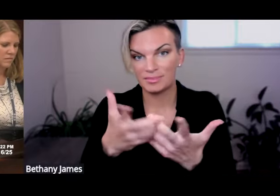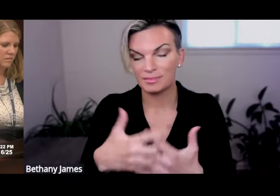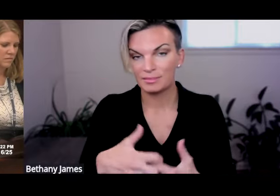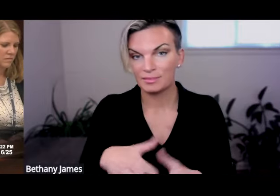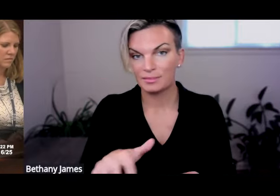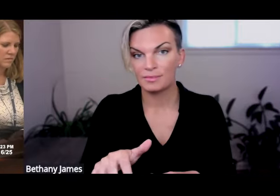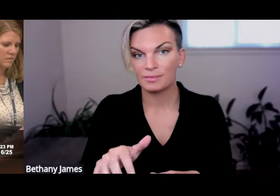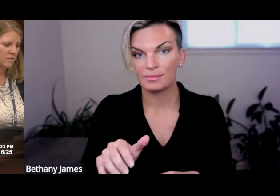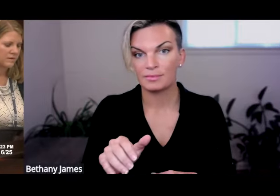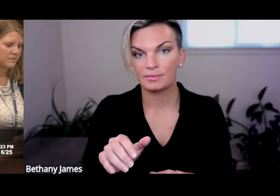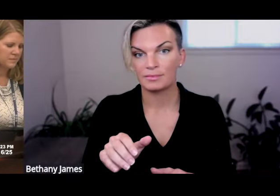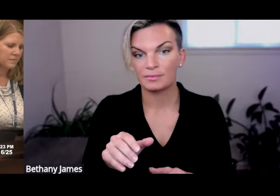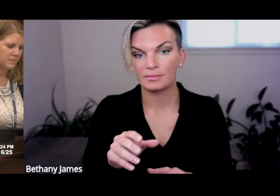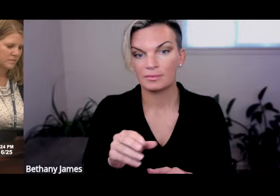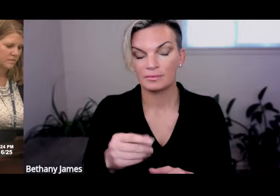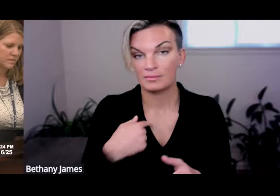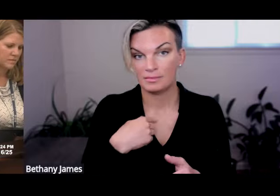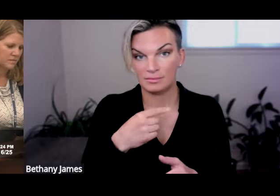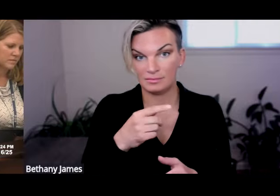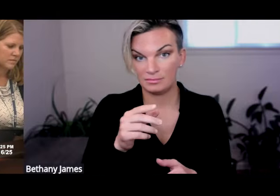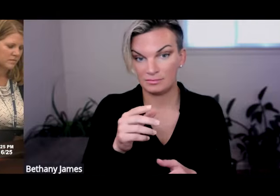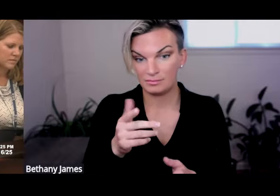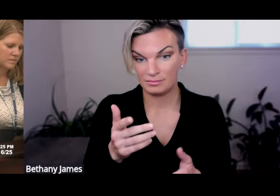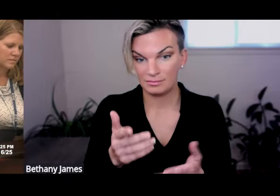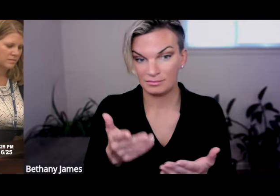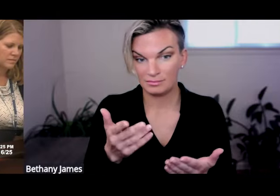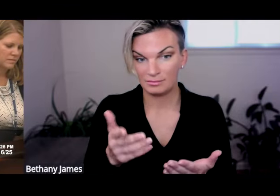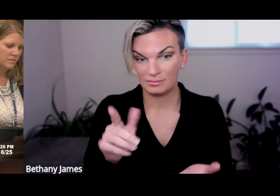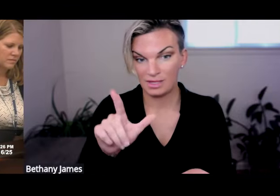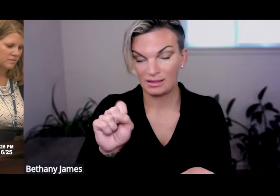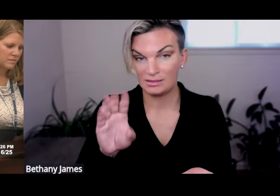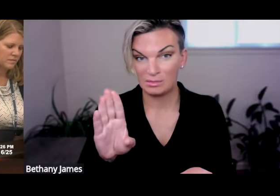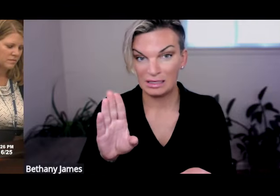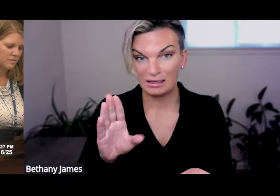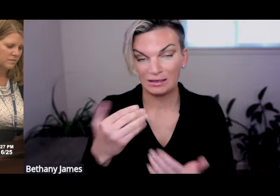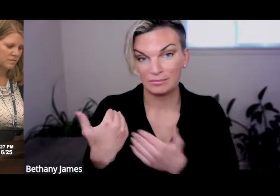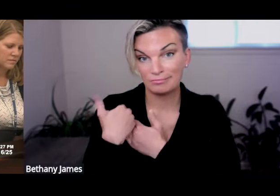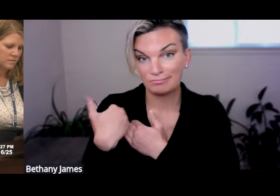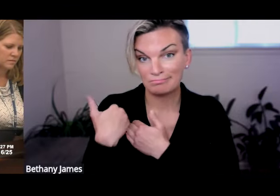to, I don't even, LSB maybe that does it, but